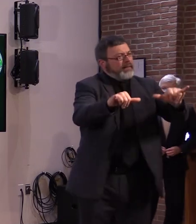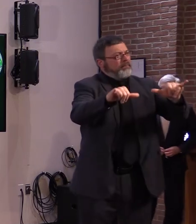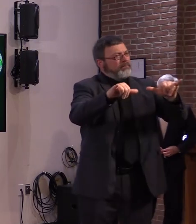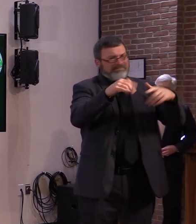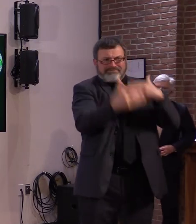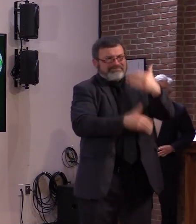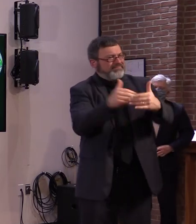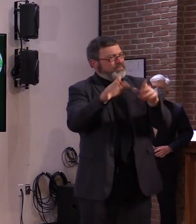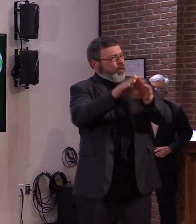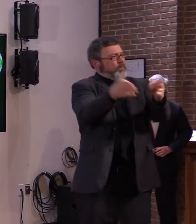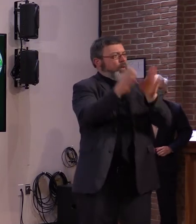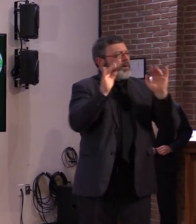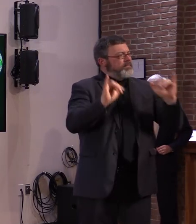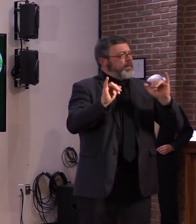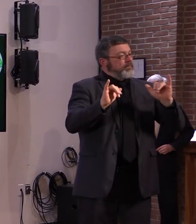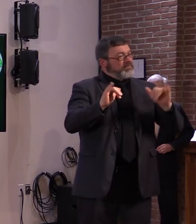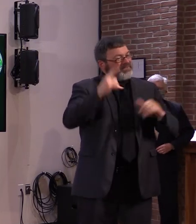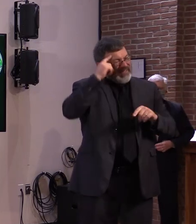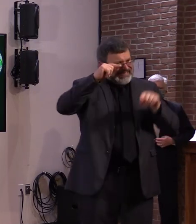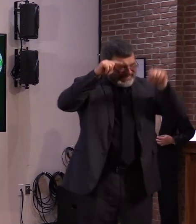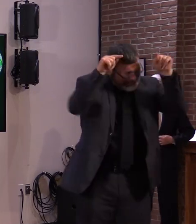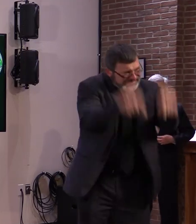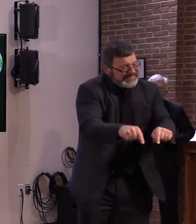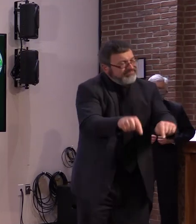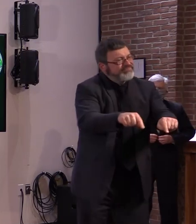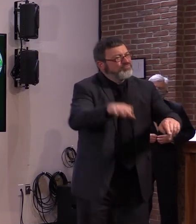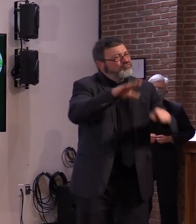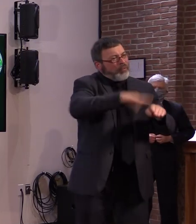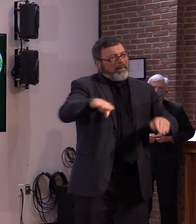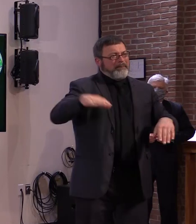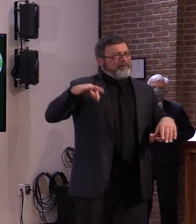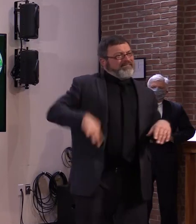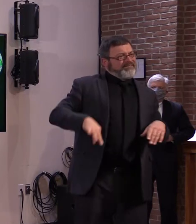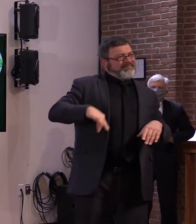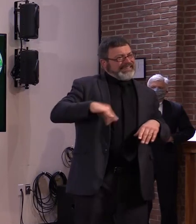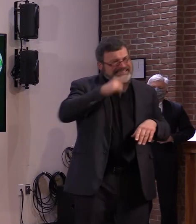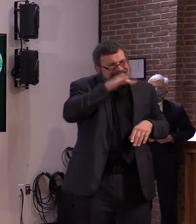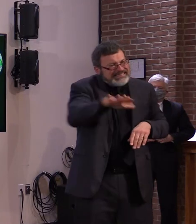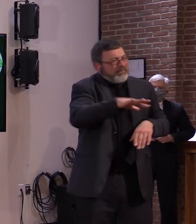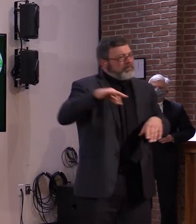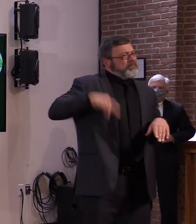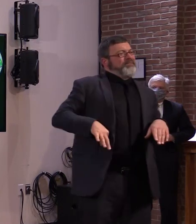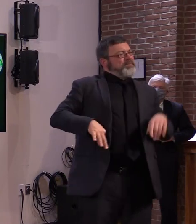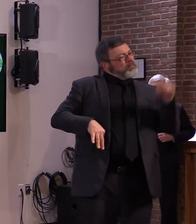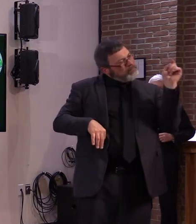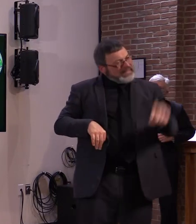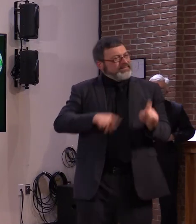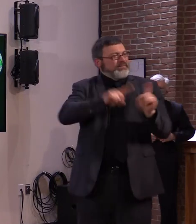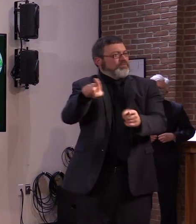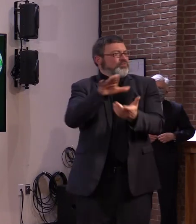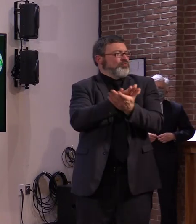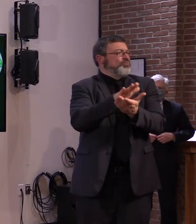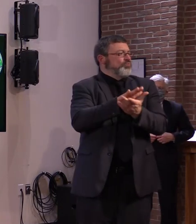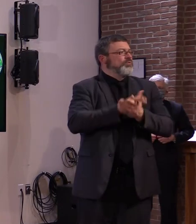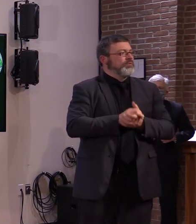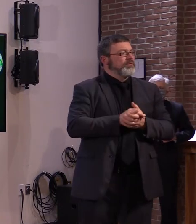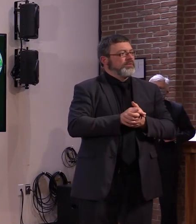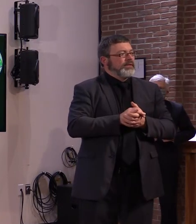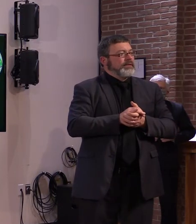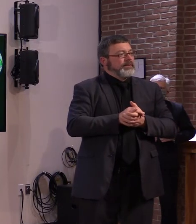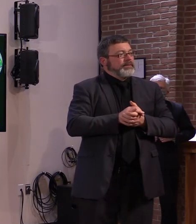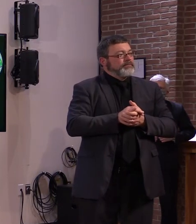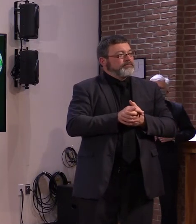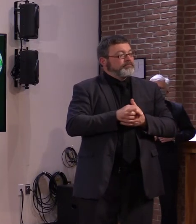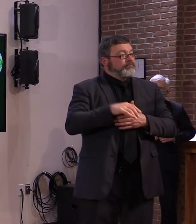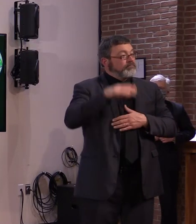kids. We have asked a lot of our schools in the last several months, and staffing issues will continue to make it challenging for many of them to